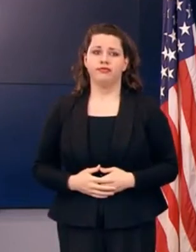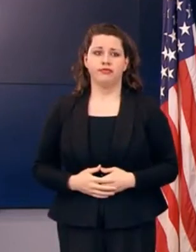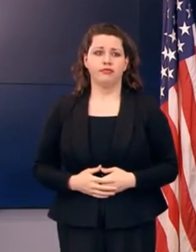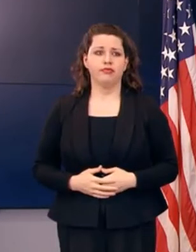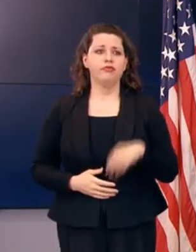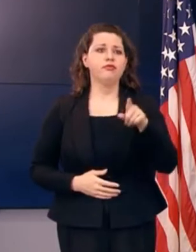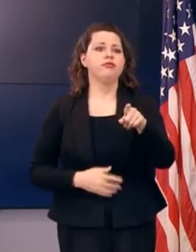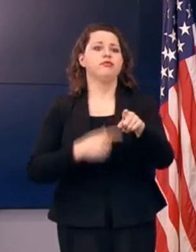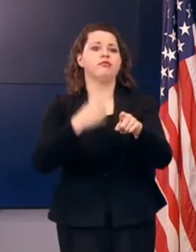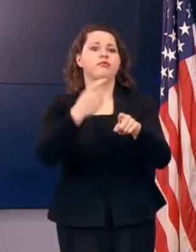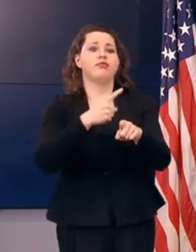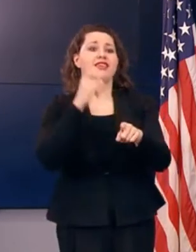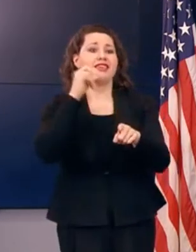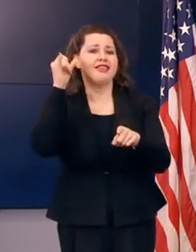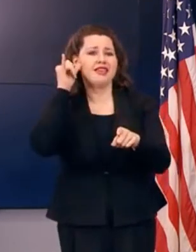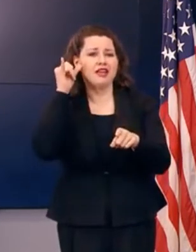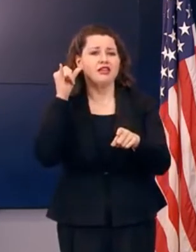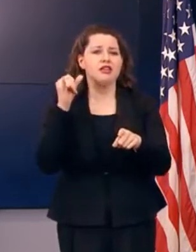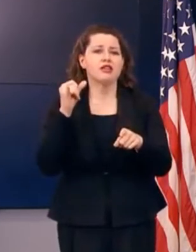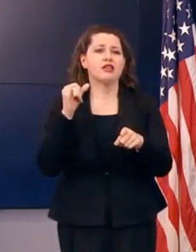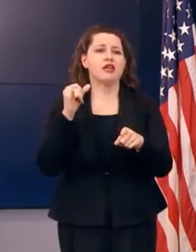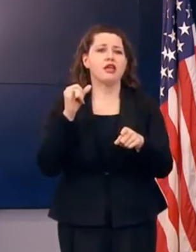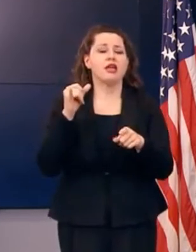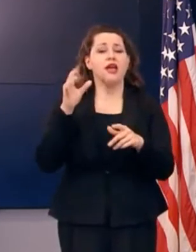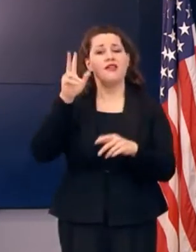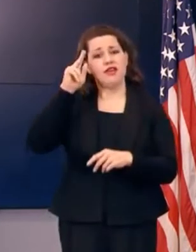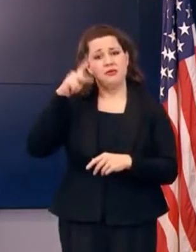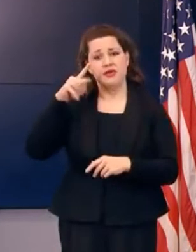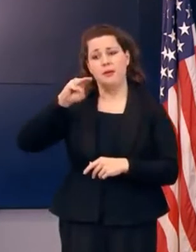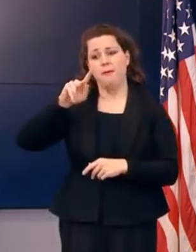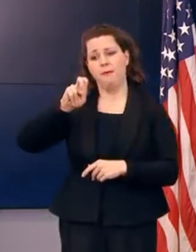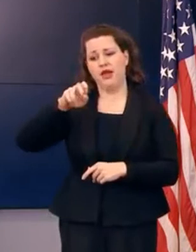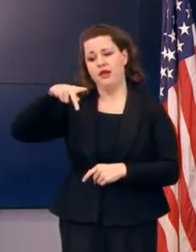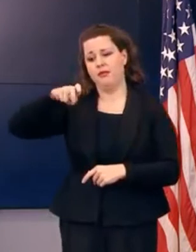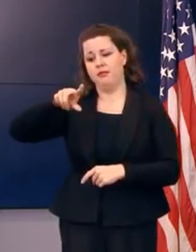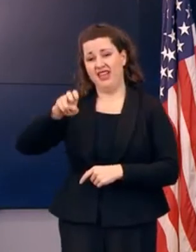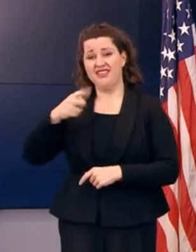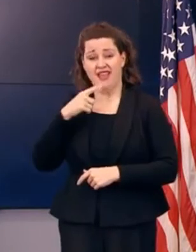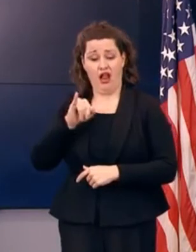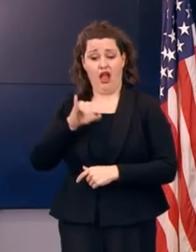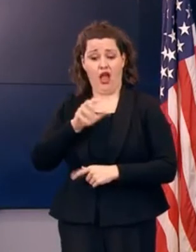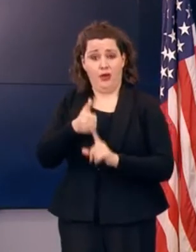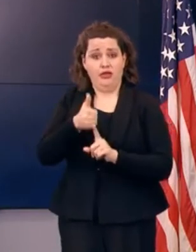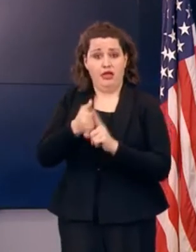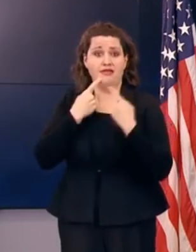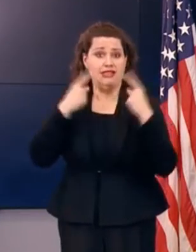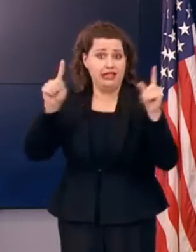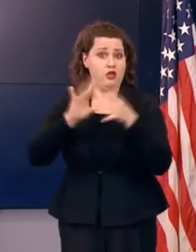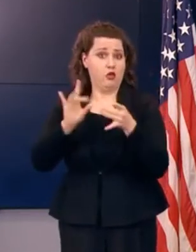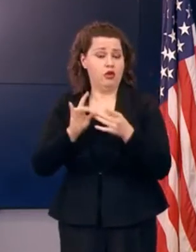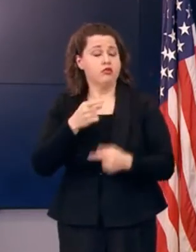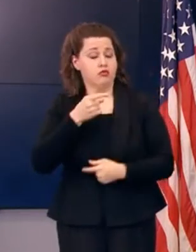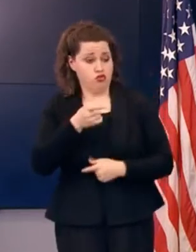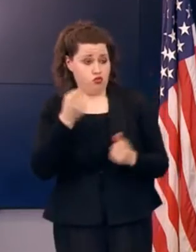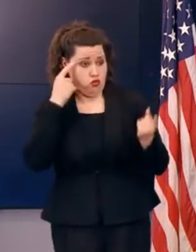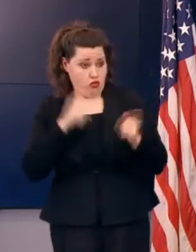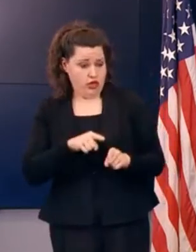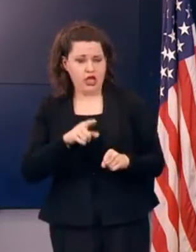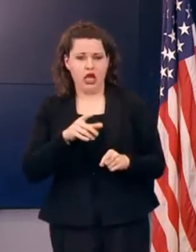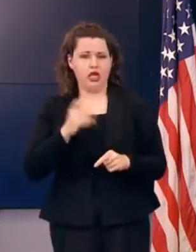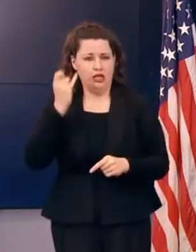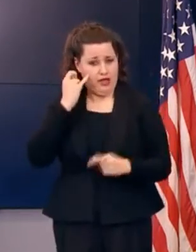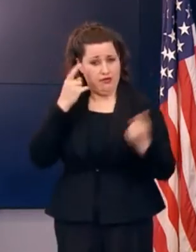Governor, yesterday Mike Pence, Vice President Mike Pence, said that Iowa has been a success story. Do you agree with that? And if so, what are you basing